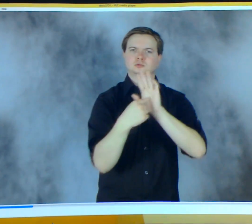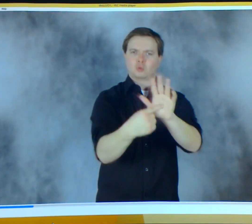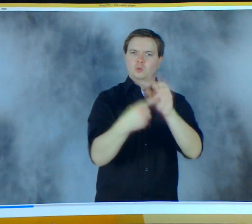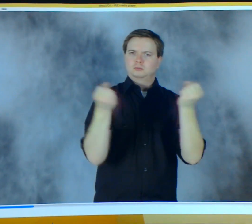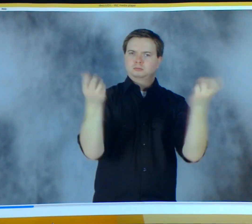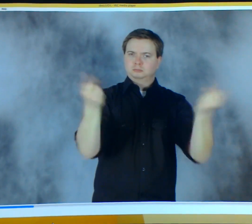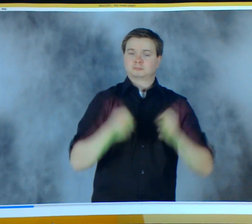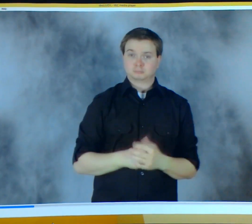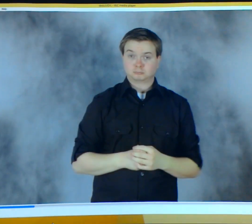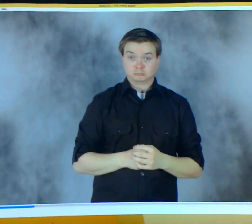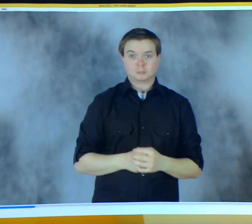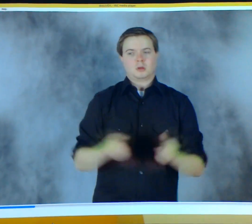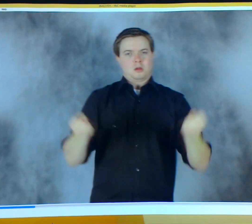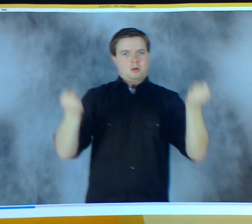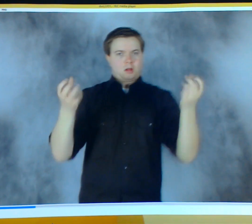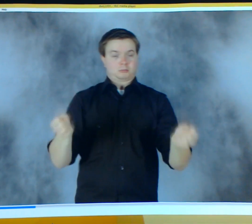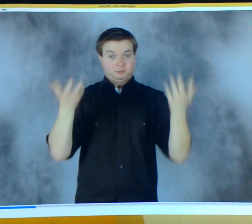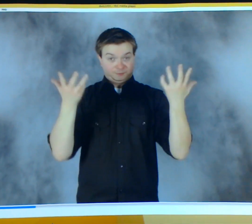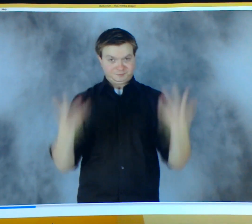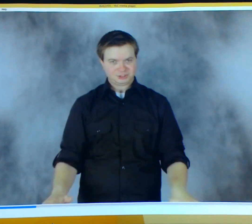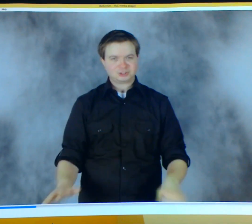done and it'll go on to the next example.